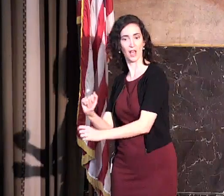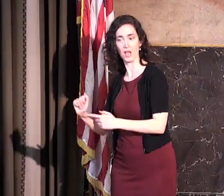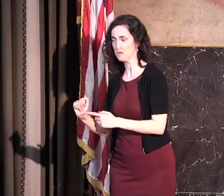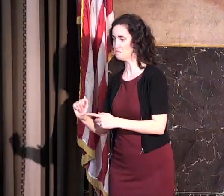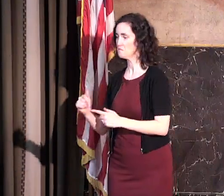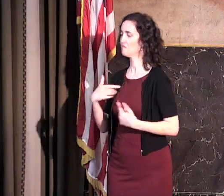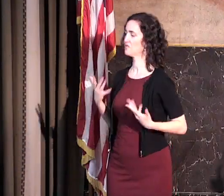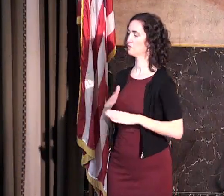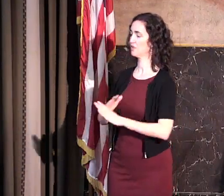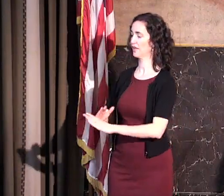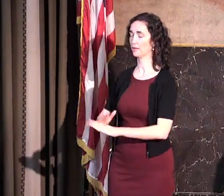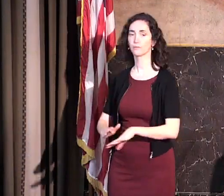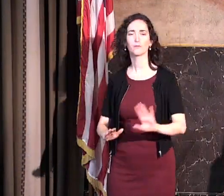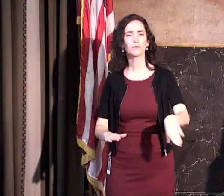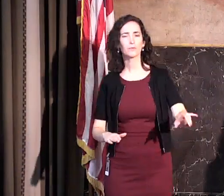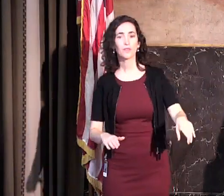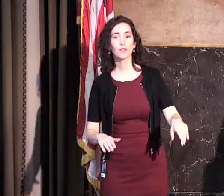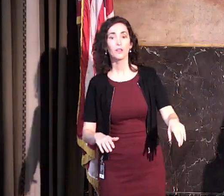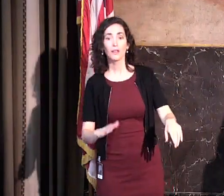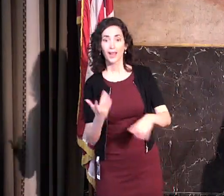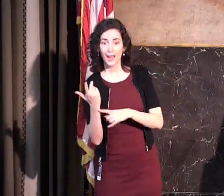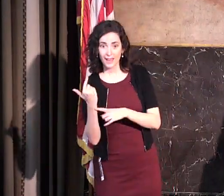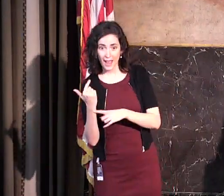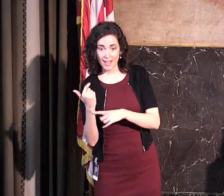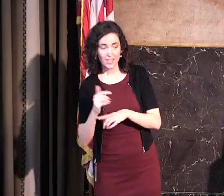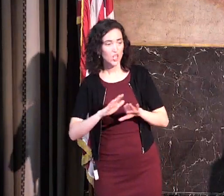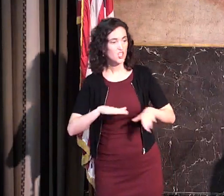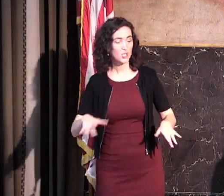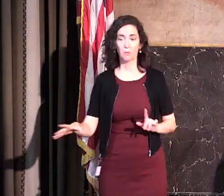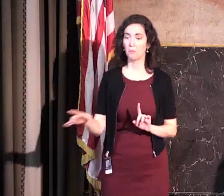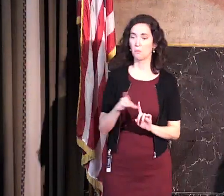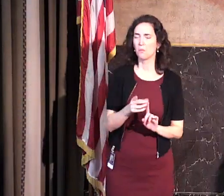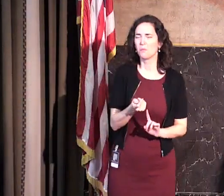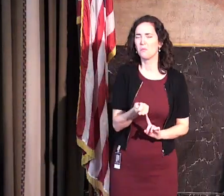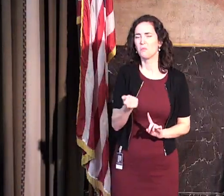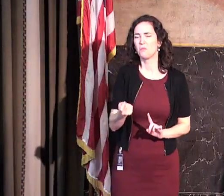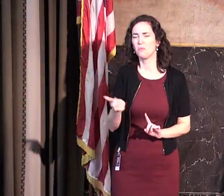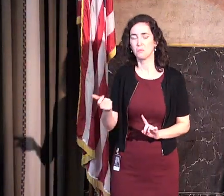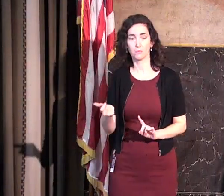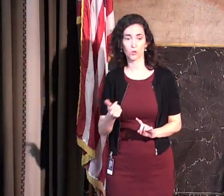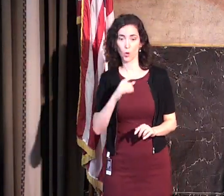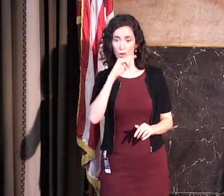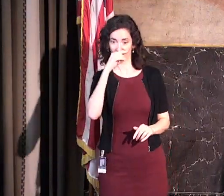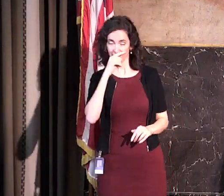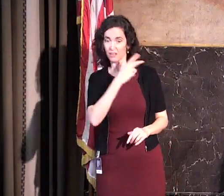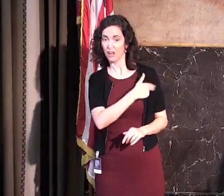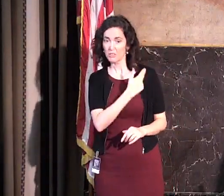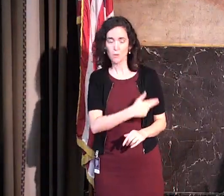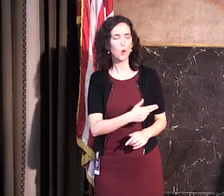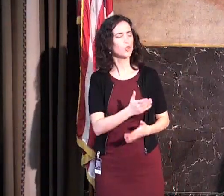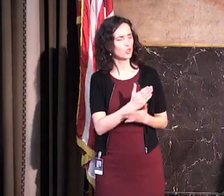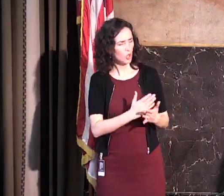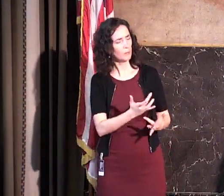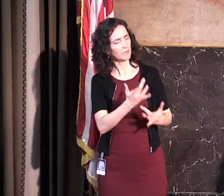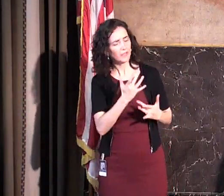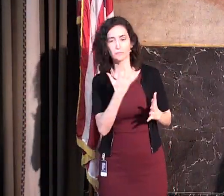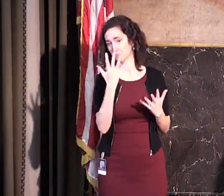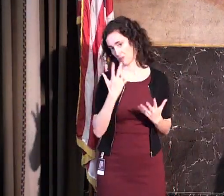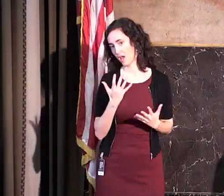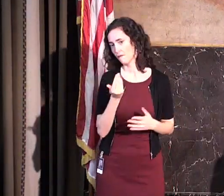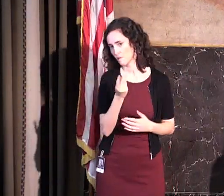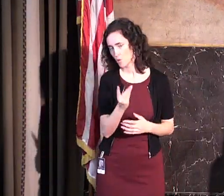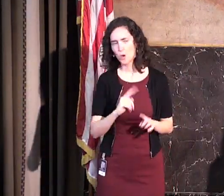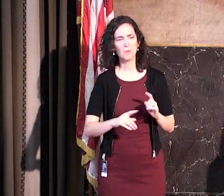virus very much, and they didn't seem to get that sick from it. We didn't see this increase in our pediatric admissions, not that much. We saw some unfortunate cases,